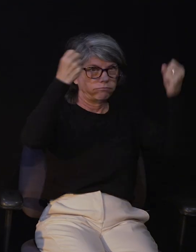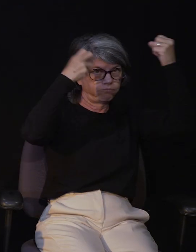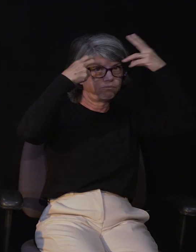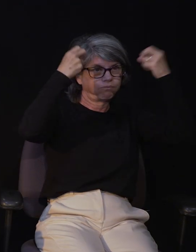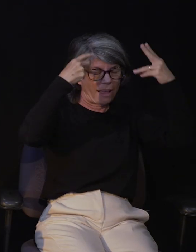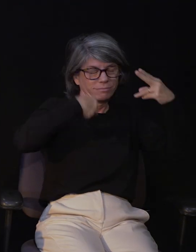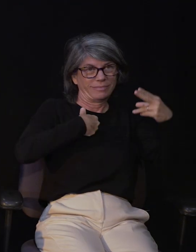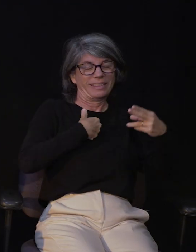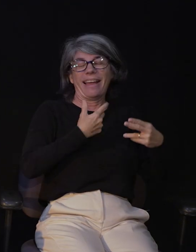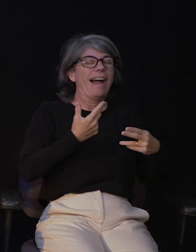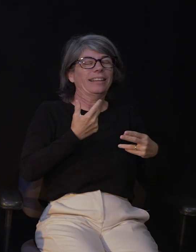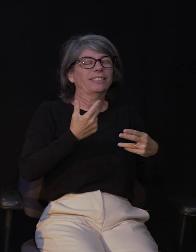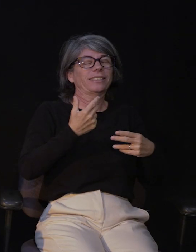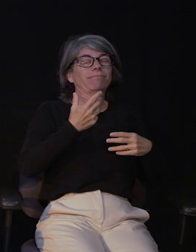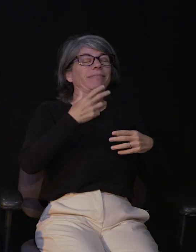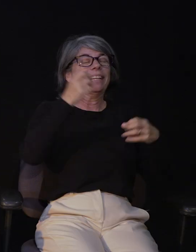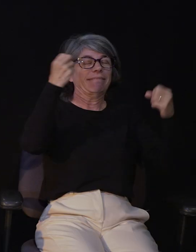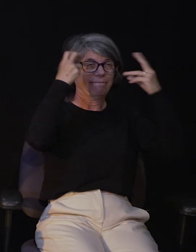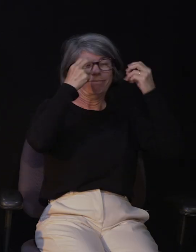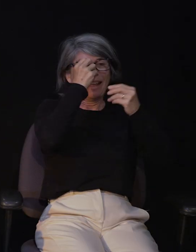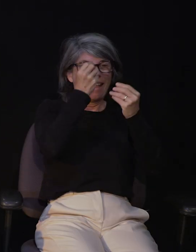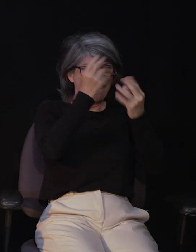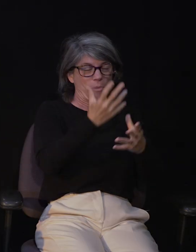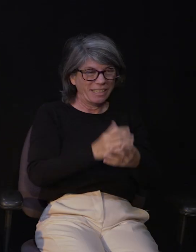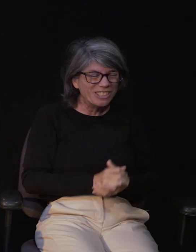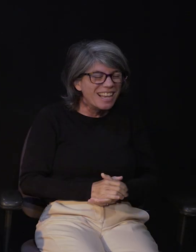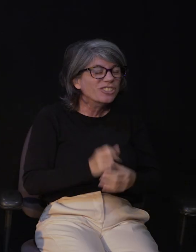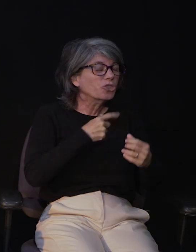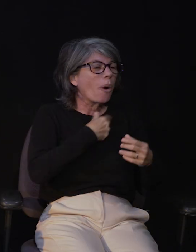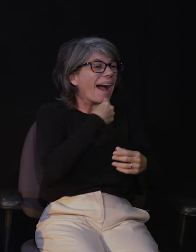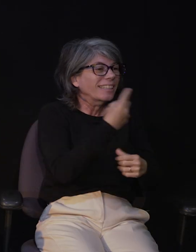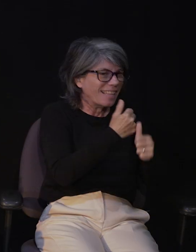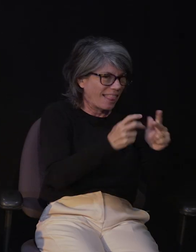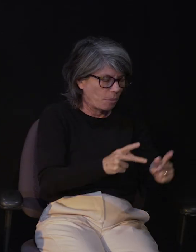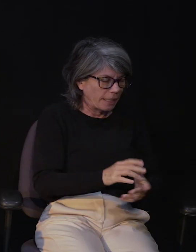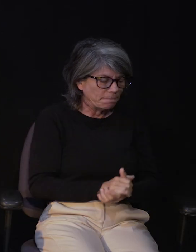I aspirate on my own info dump. So what I do is I tell everybody,